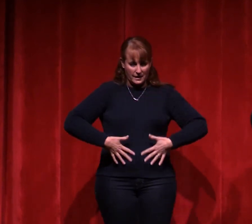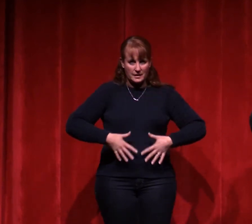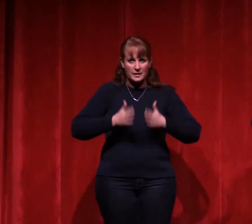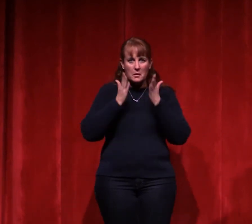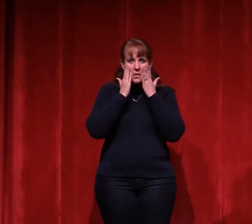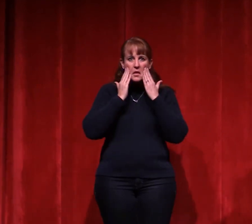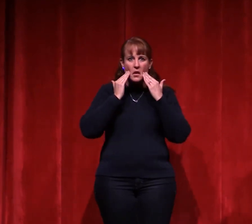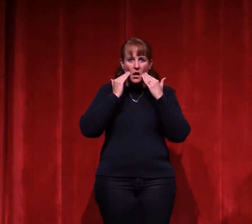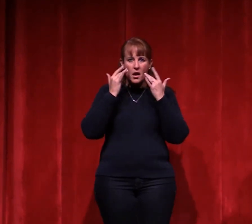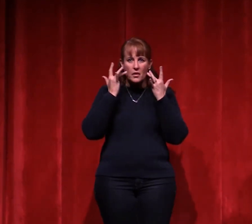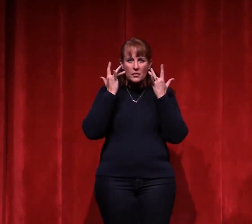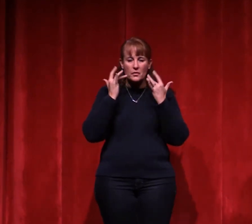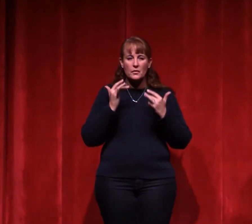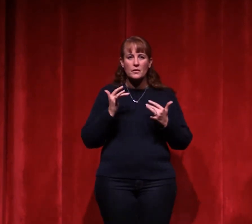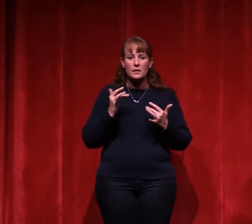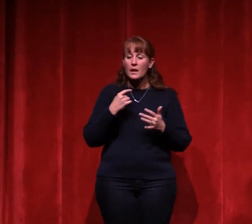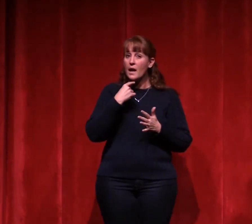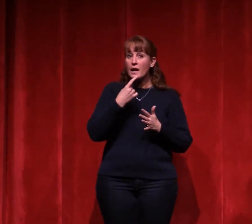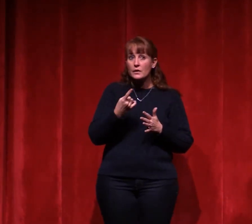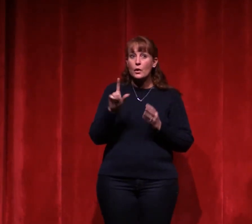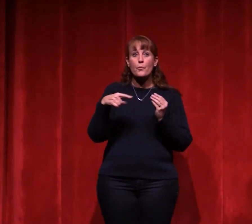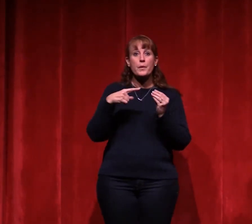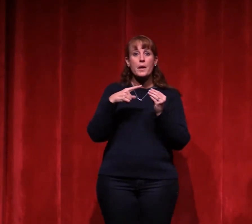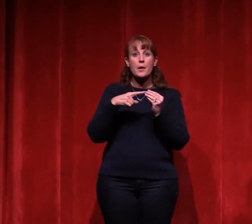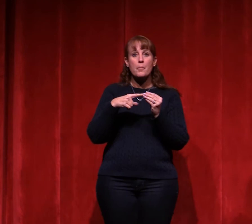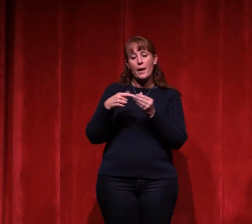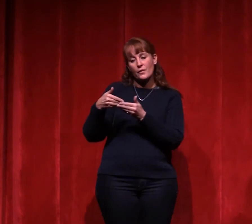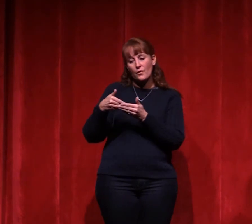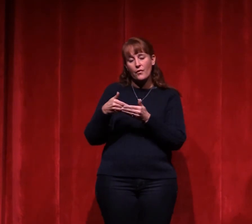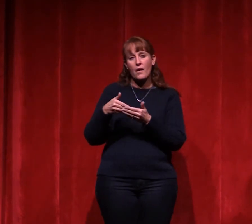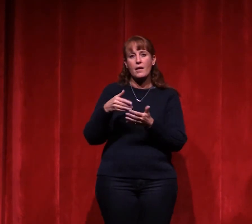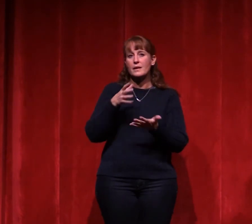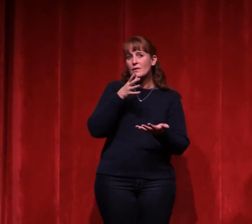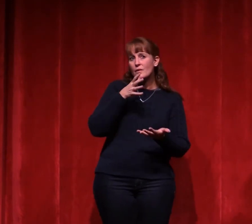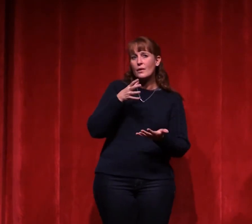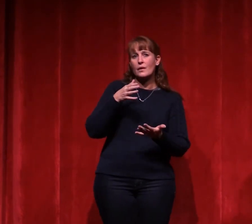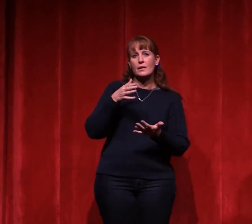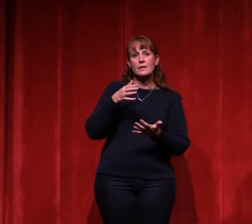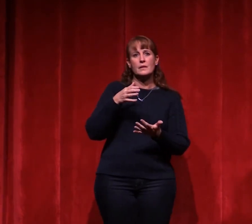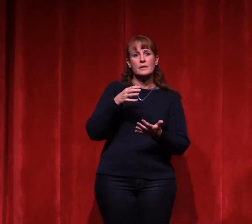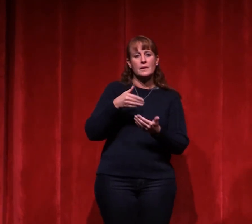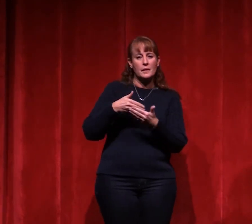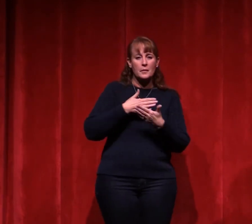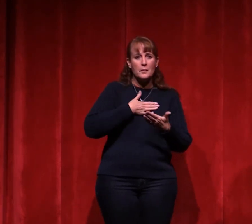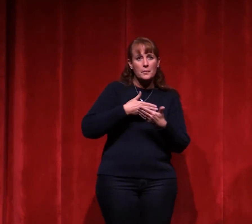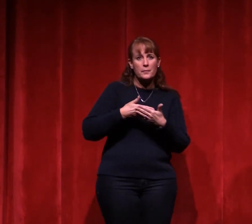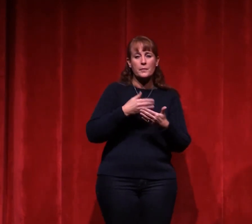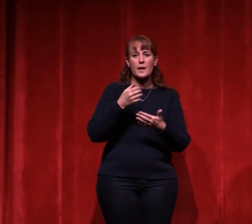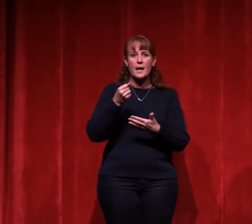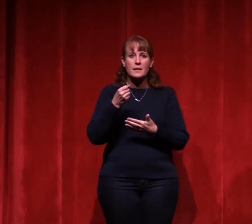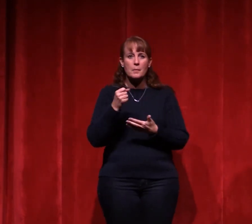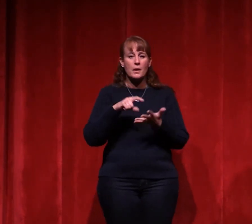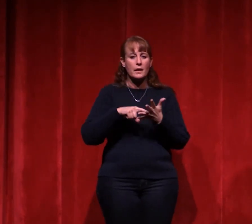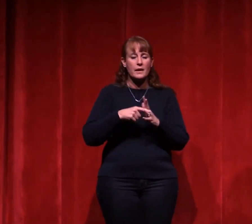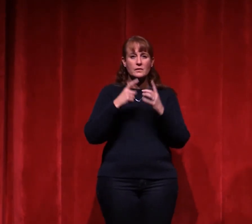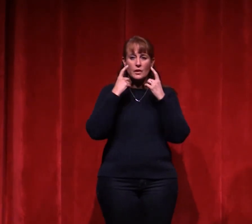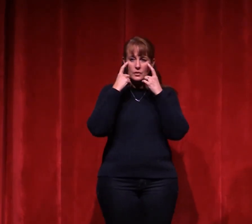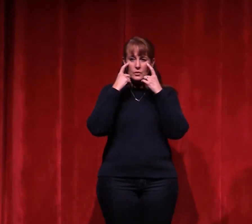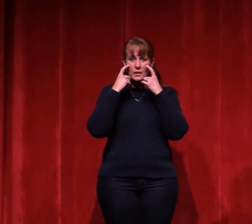hollow, wrinkled face. And I told them about the fawn and the doe and William and the milk, and I started to tear